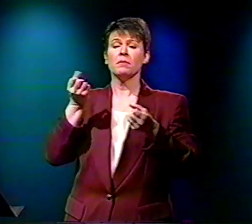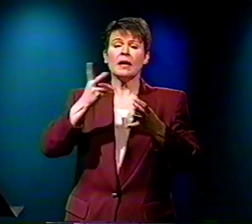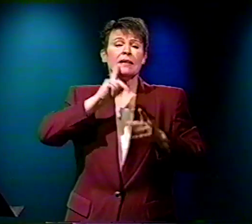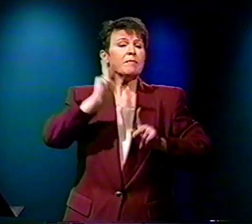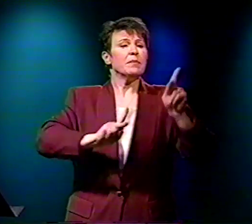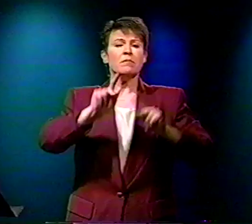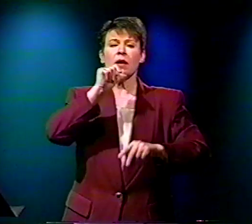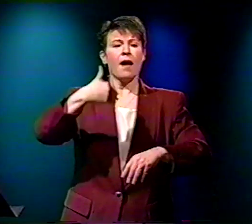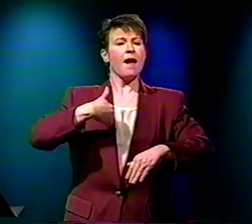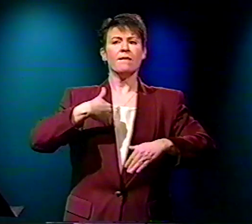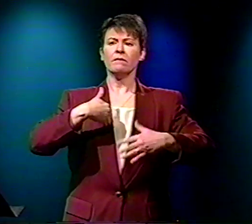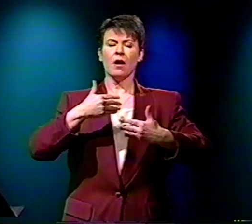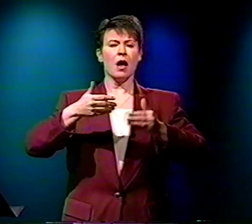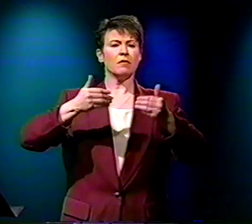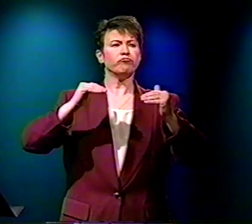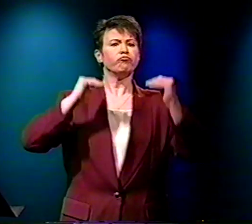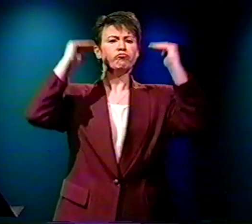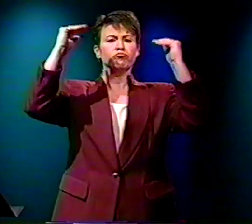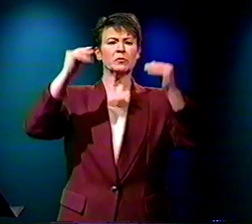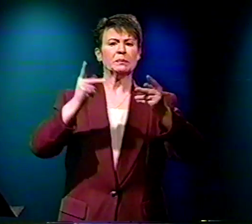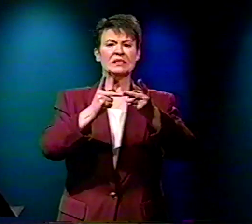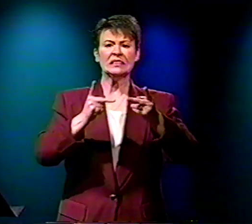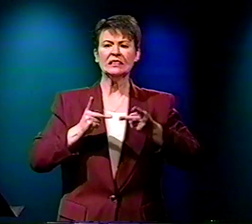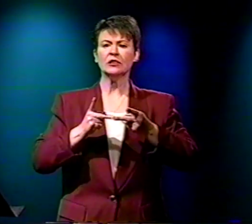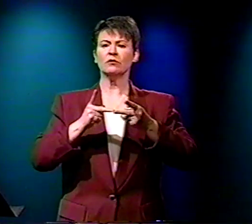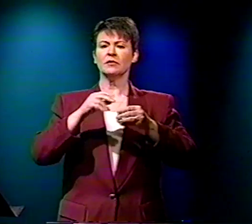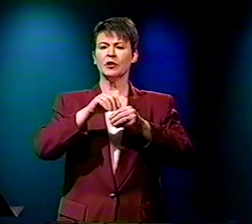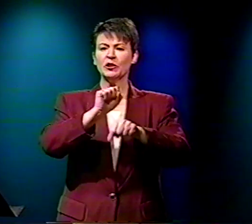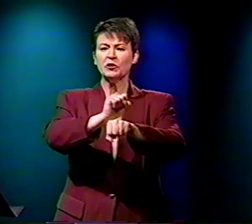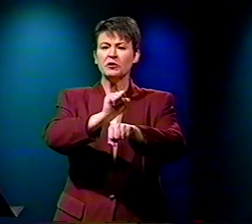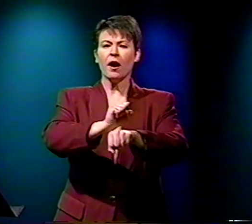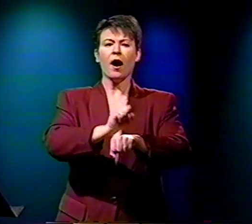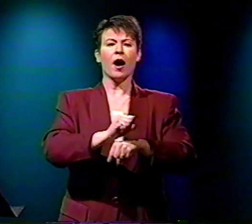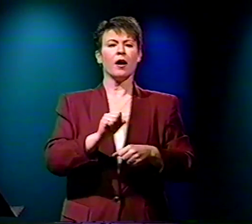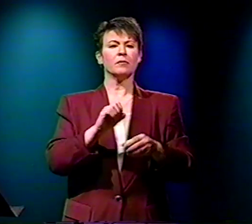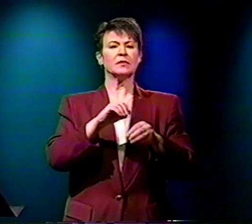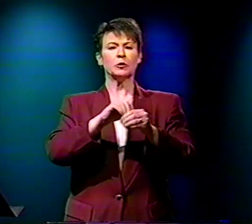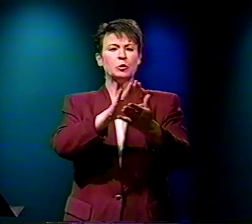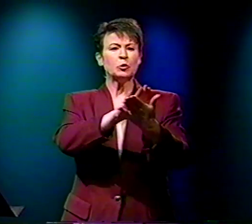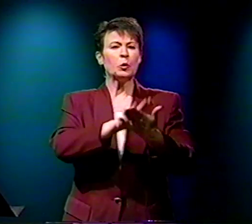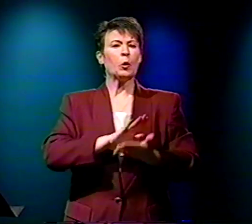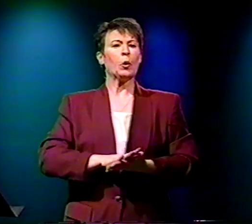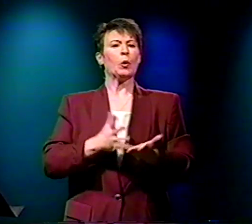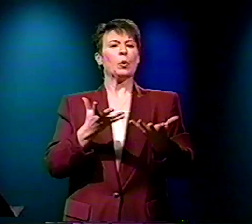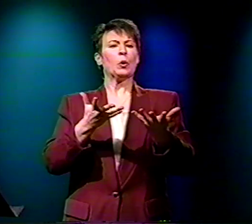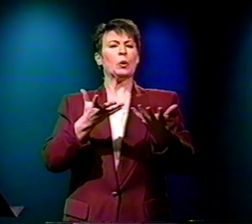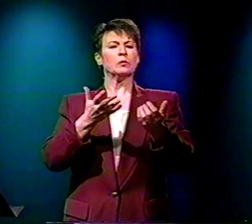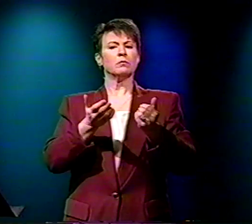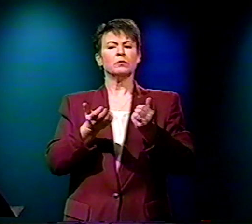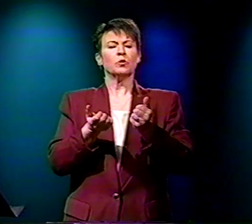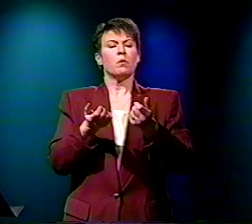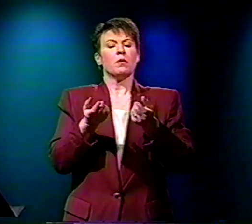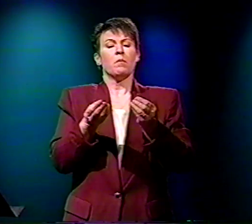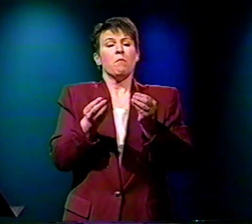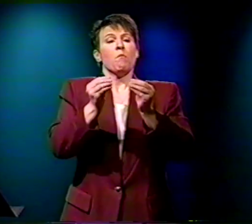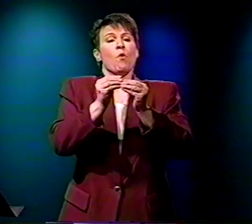because back in those days, deaf people really didn't have positions of responsibility and supervision